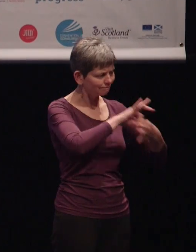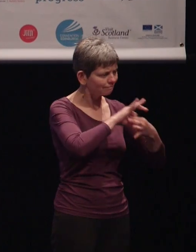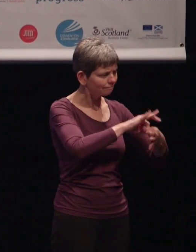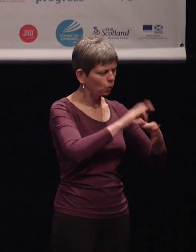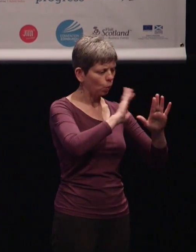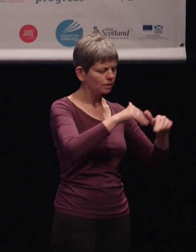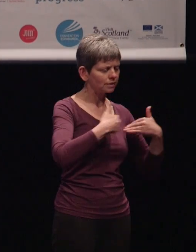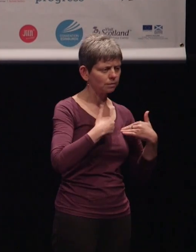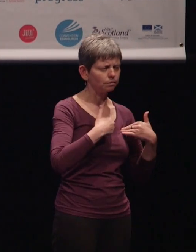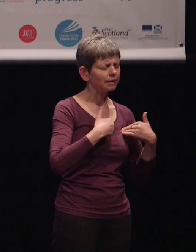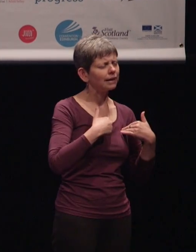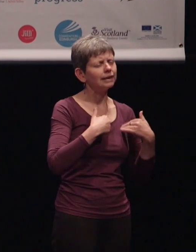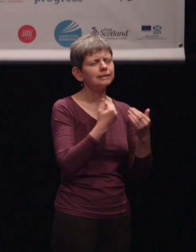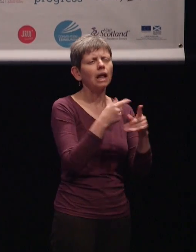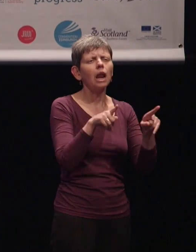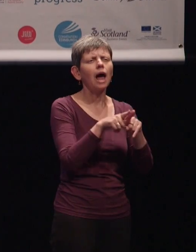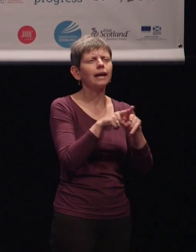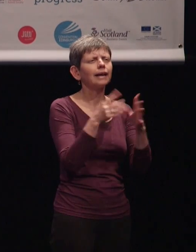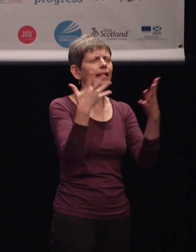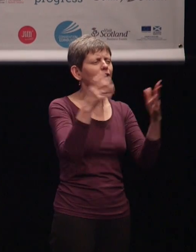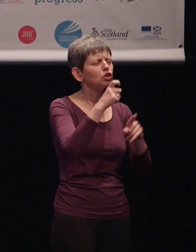like any craftsmanship.